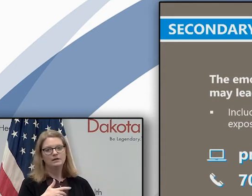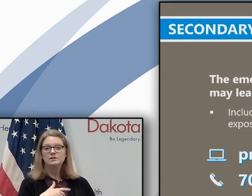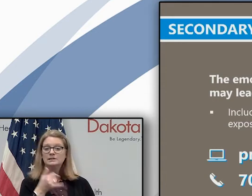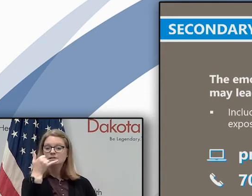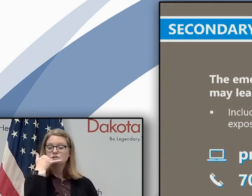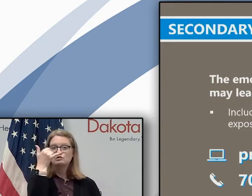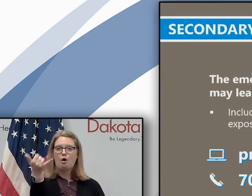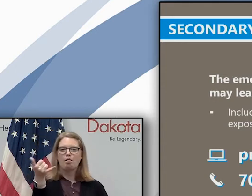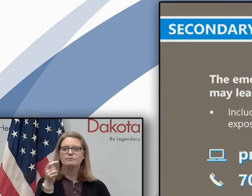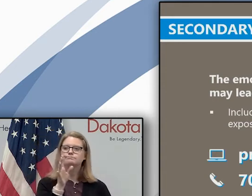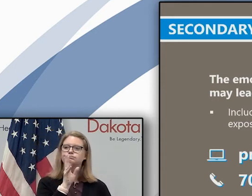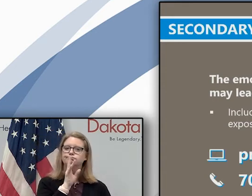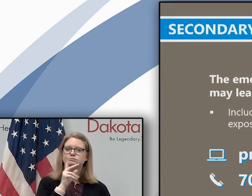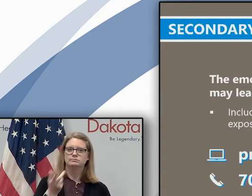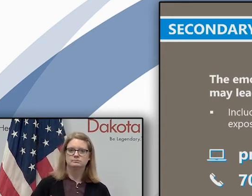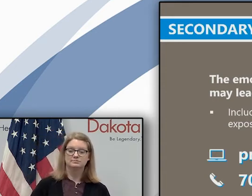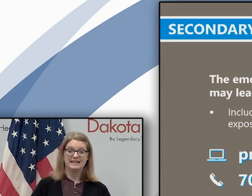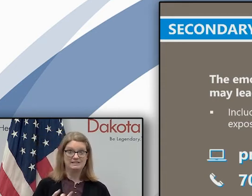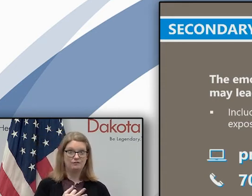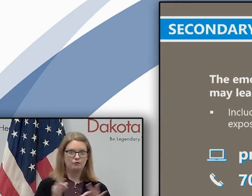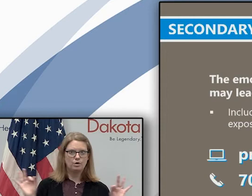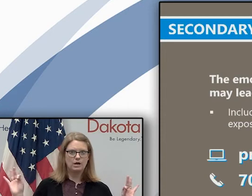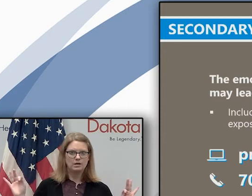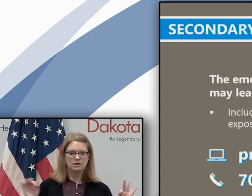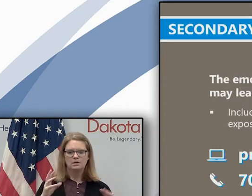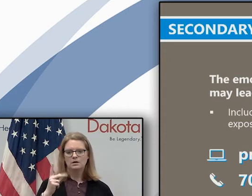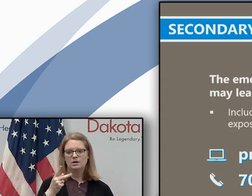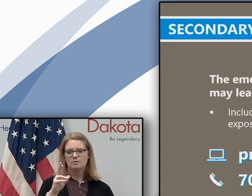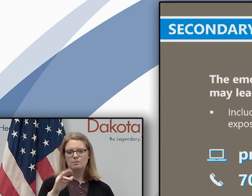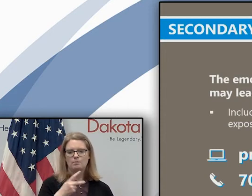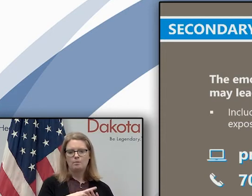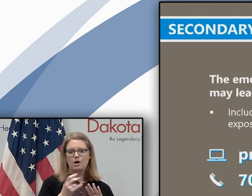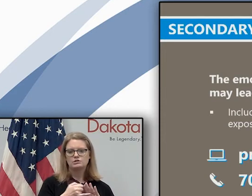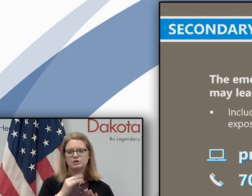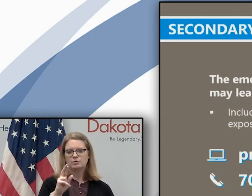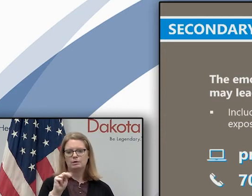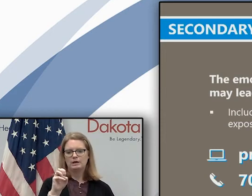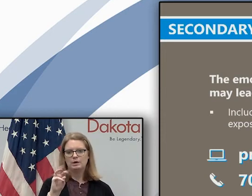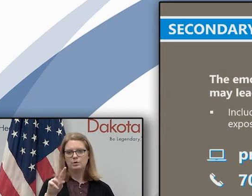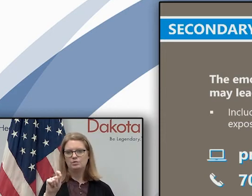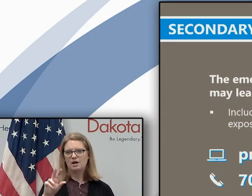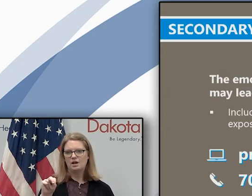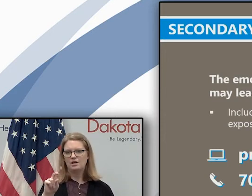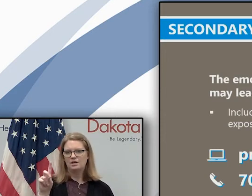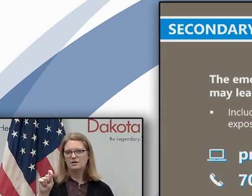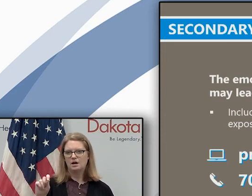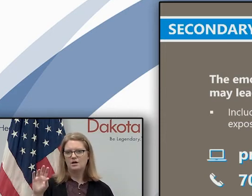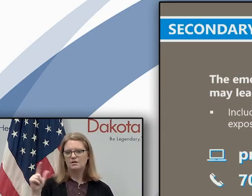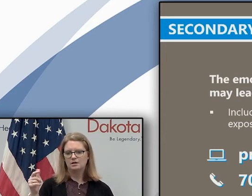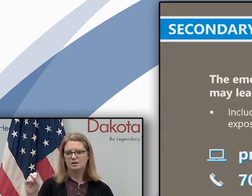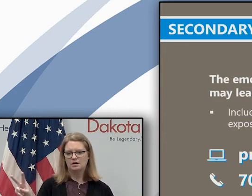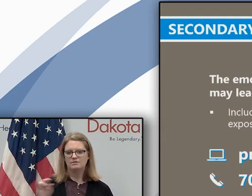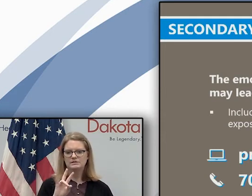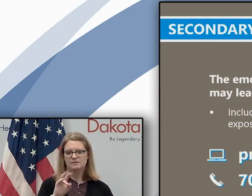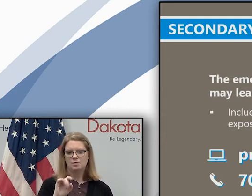talk. And free means free. And you can visit projectrenew.nd.gov or call